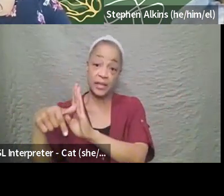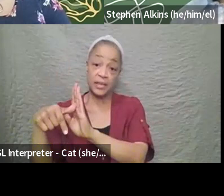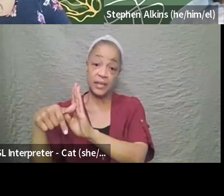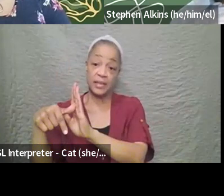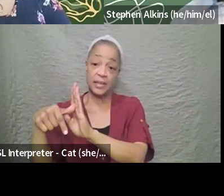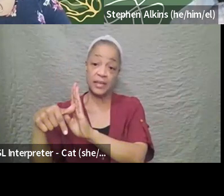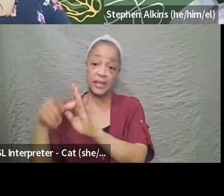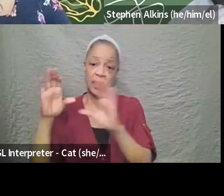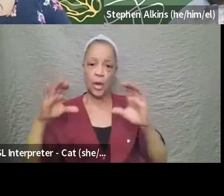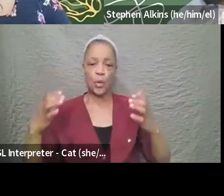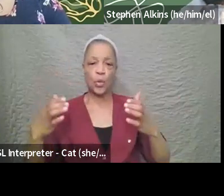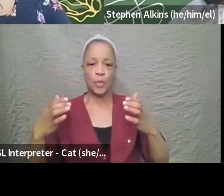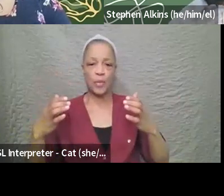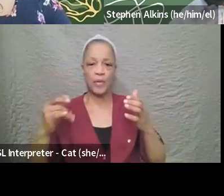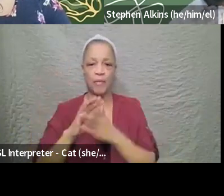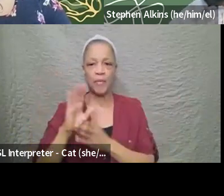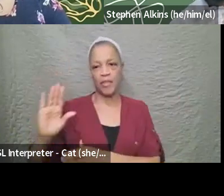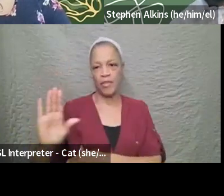be their own